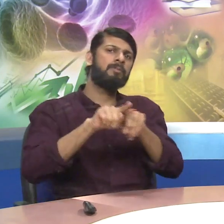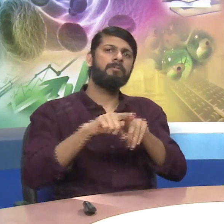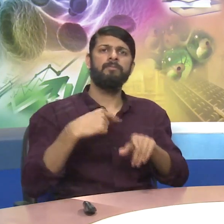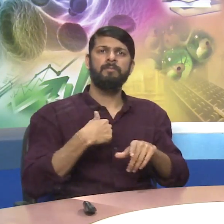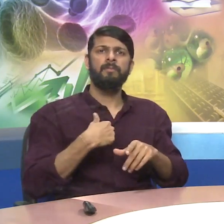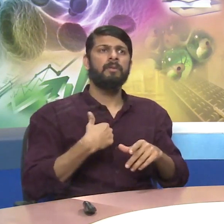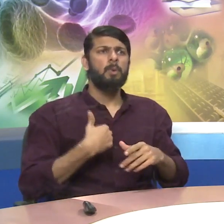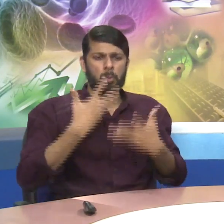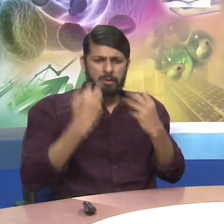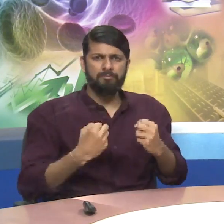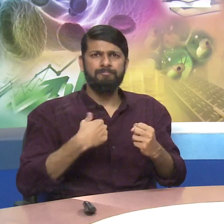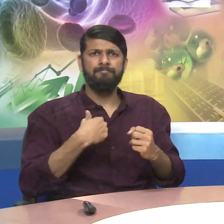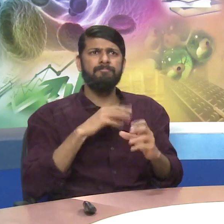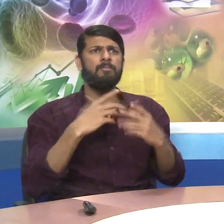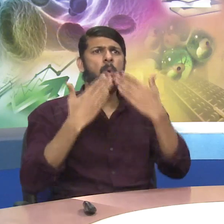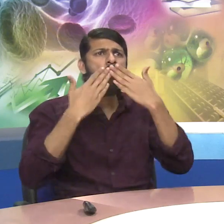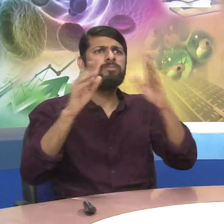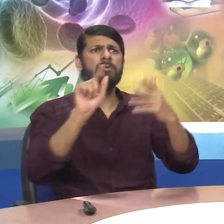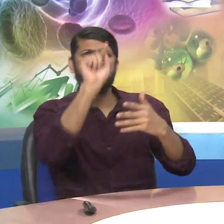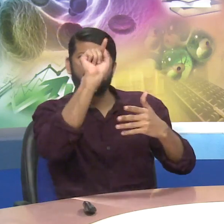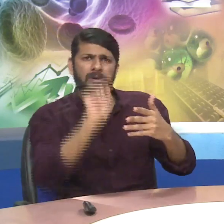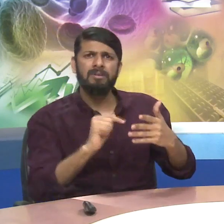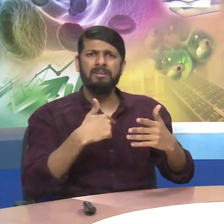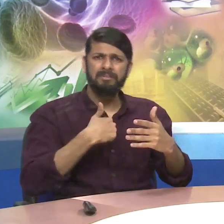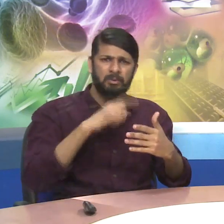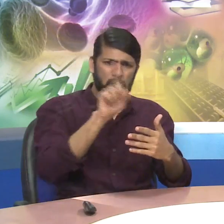also mentions about the liberty of thoughts and expressions.